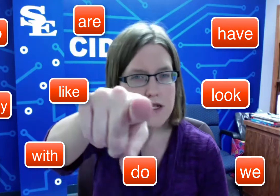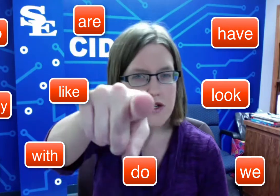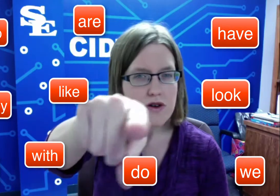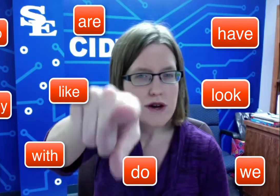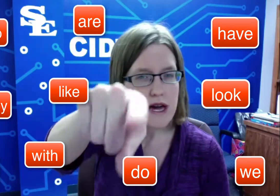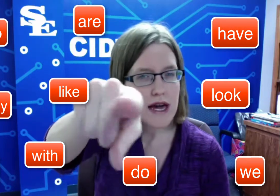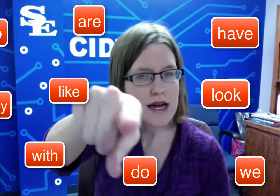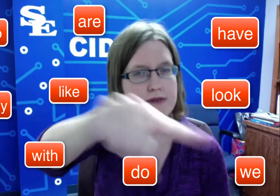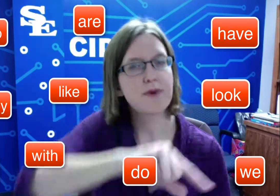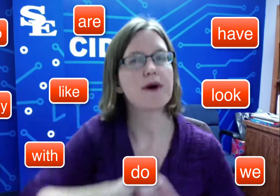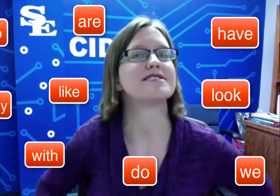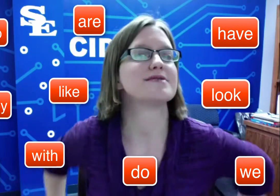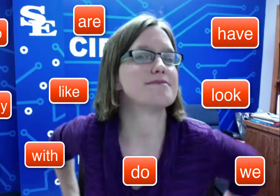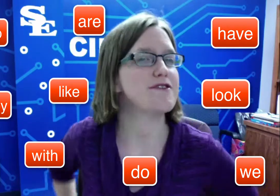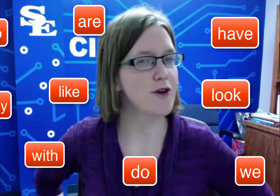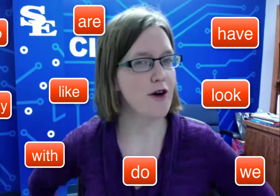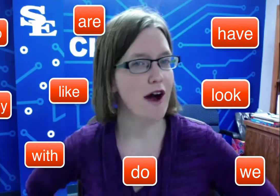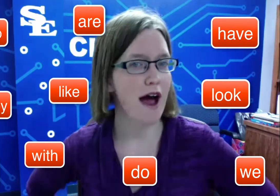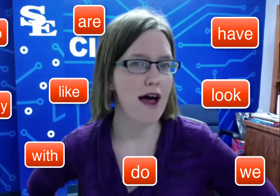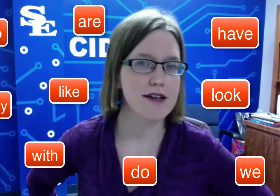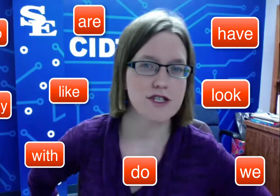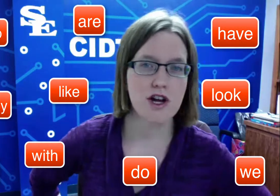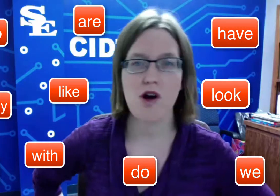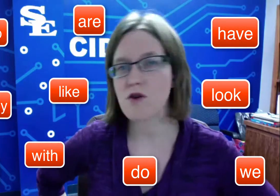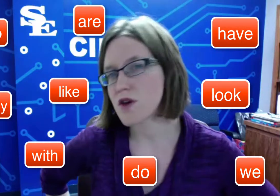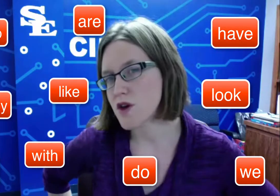to it. Point to it before I show you.